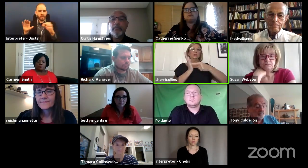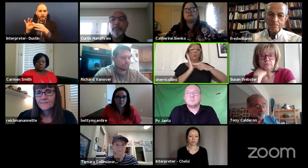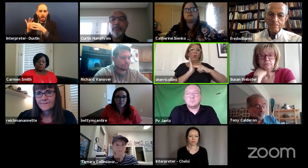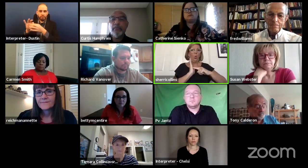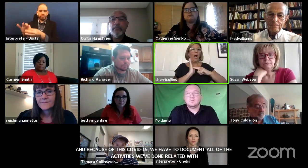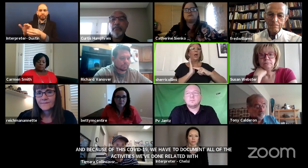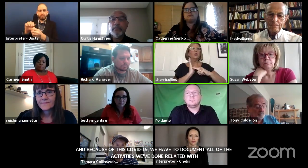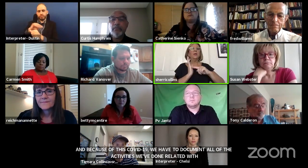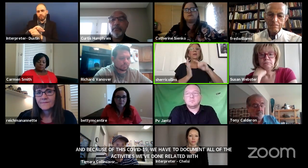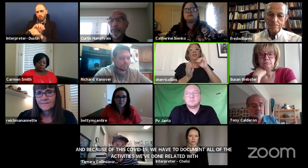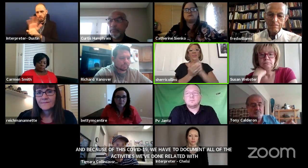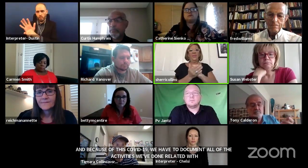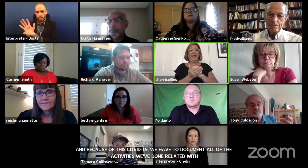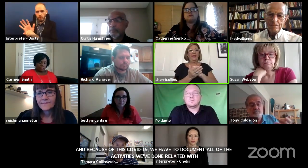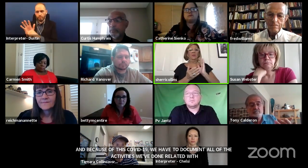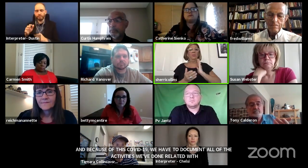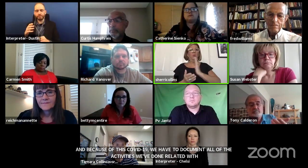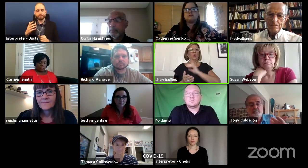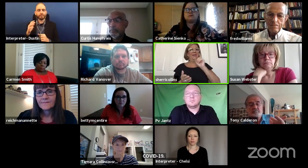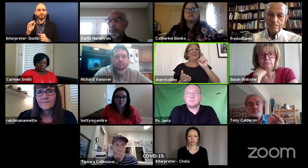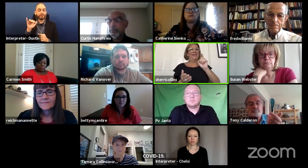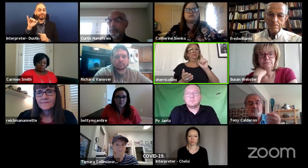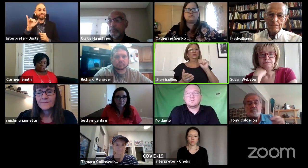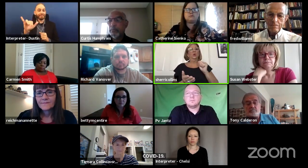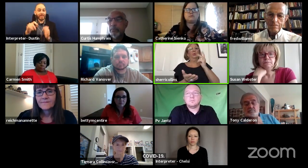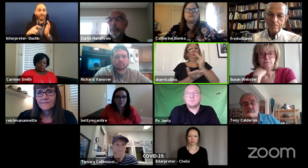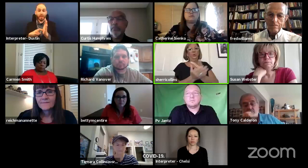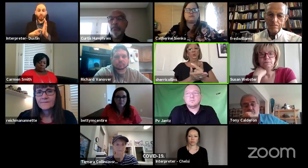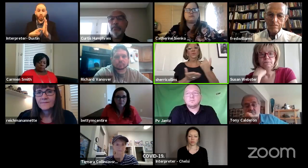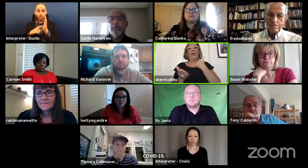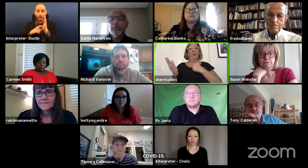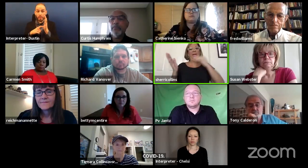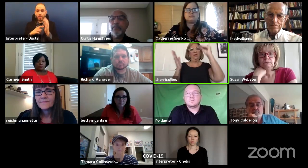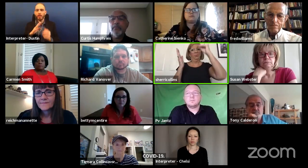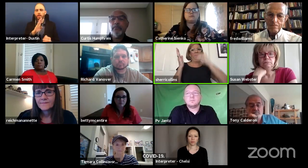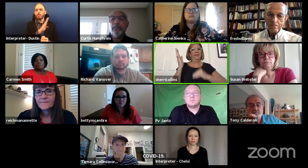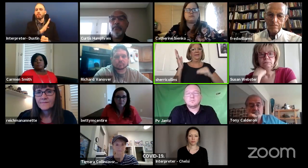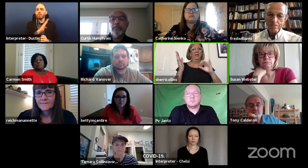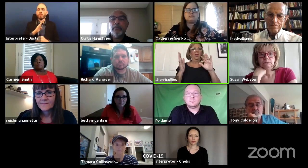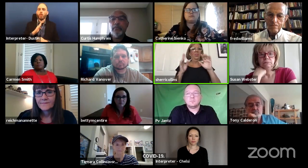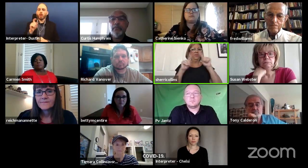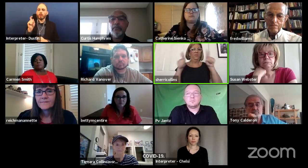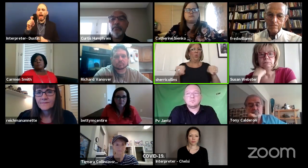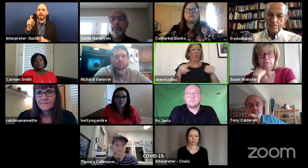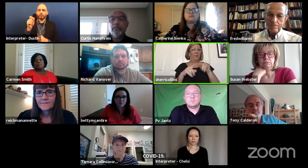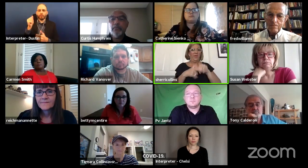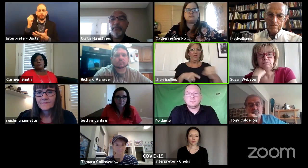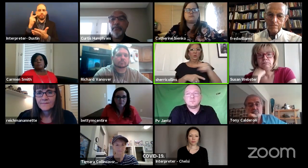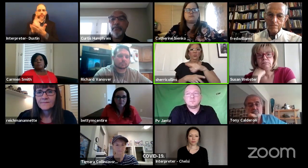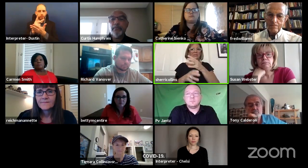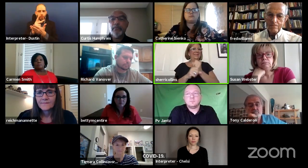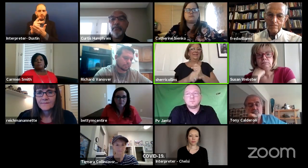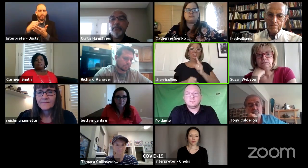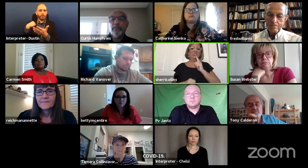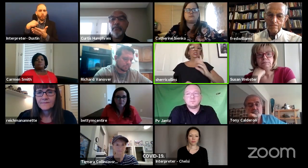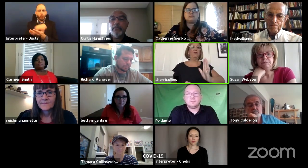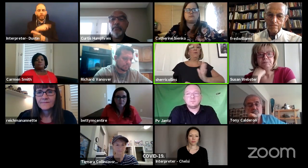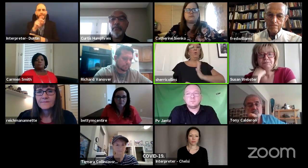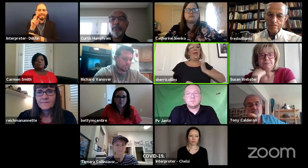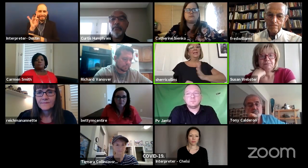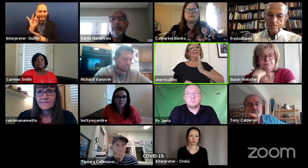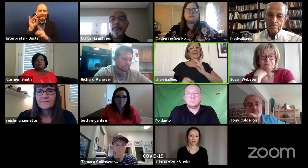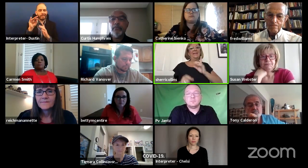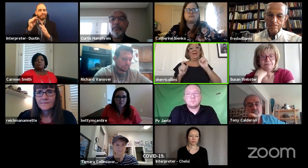it's just a requirement that the board needs to approve that we complete the form that you've received. It's just